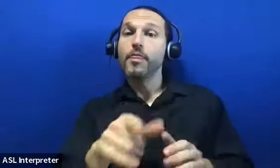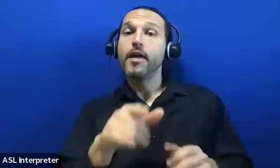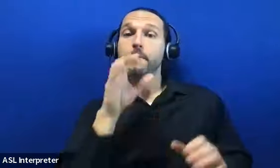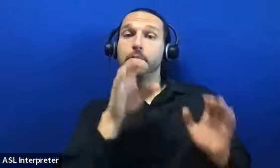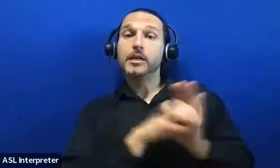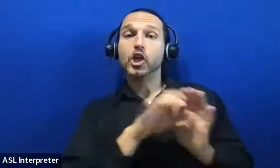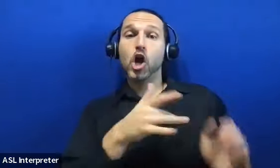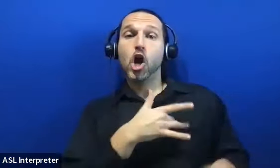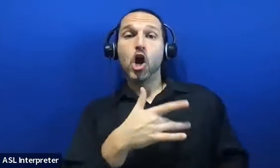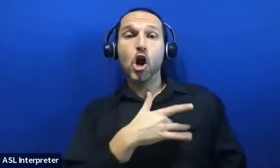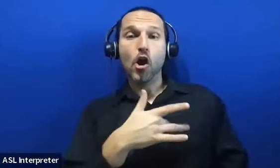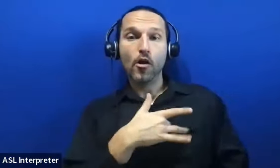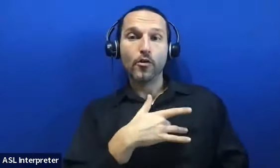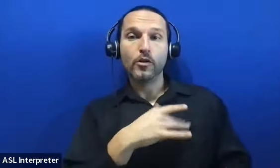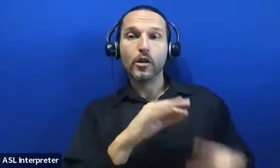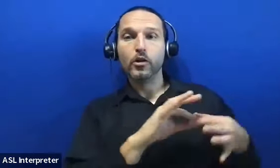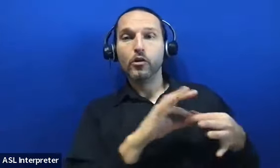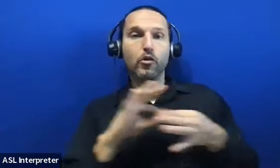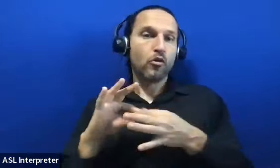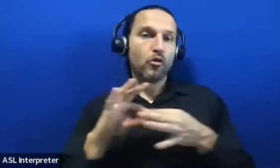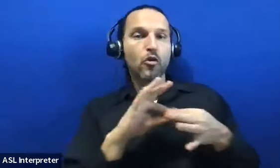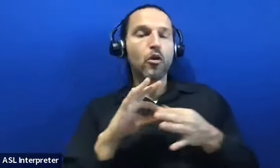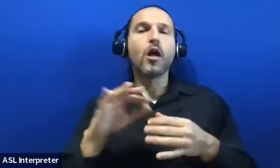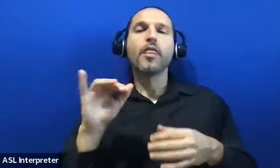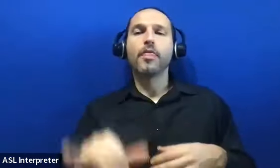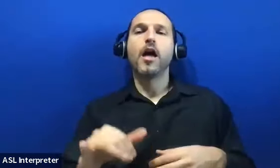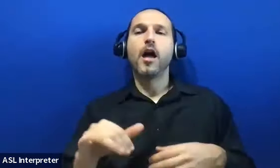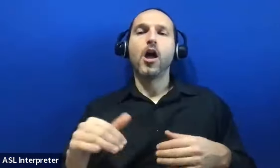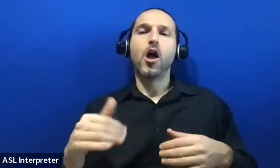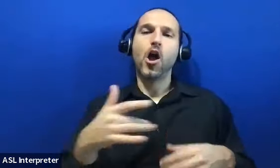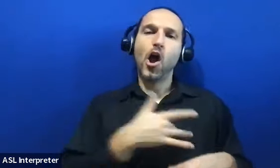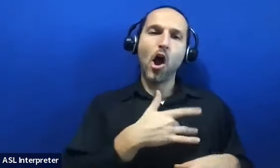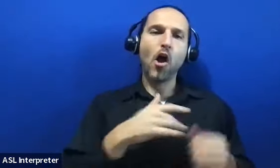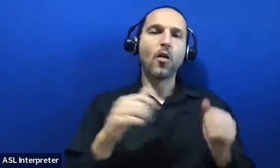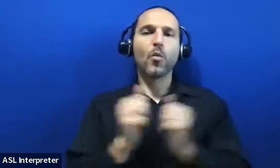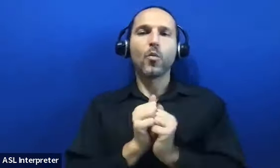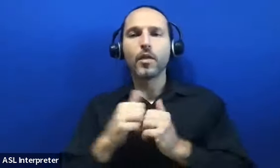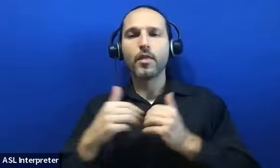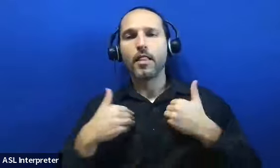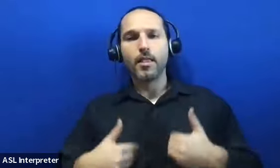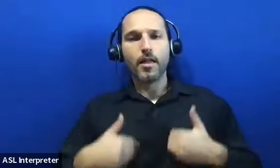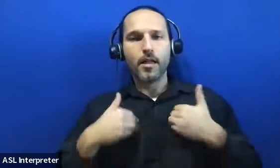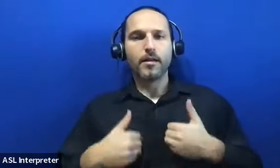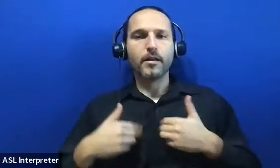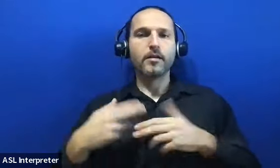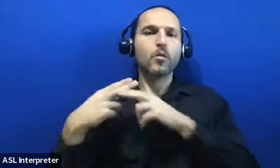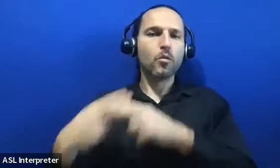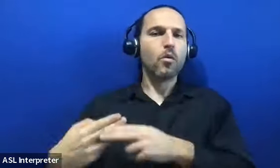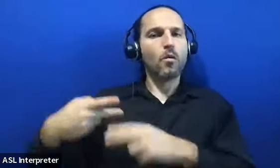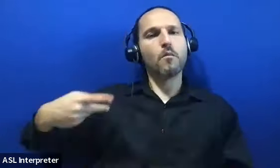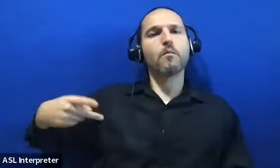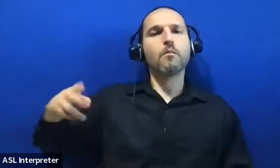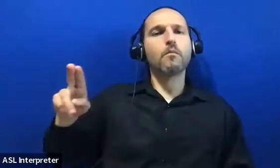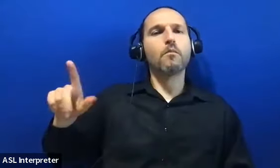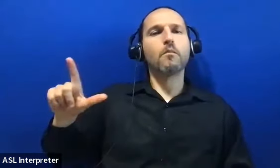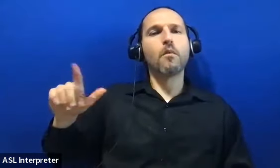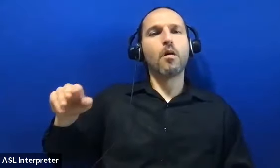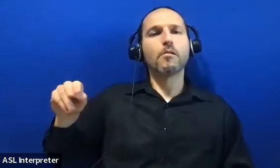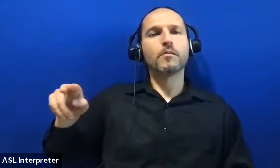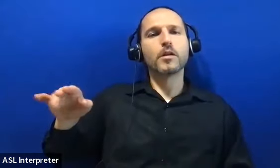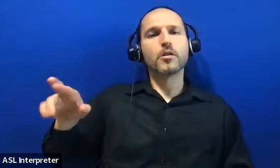this connection to the heart and the lungs, known as the cardiopulmonary system.